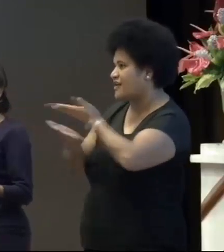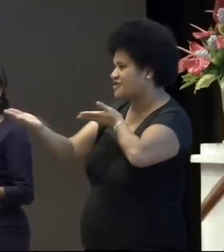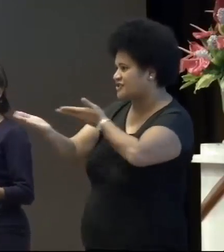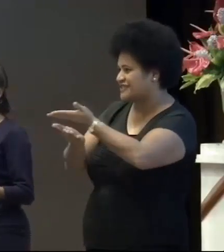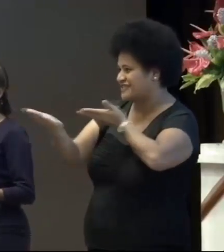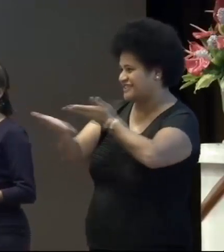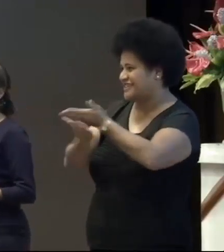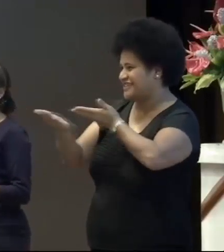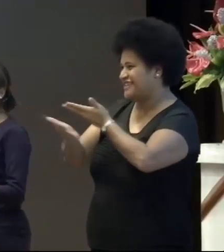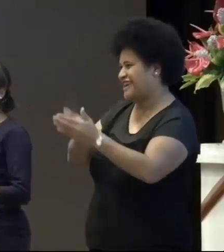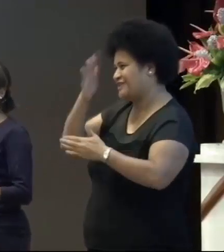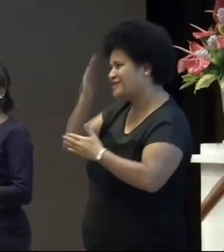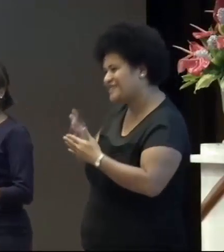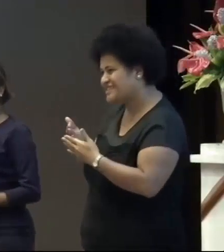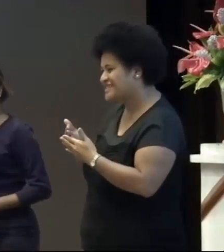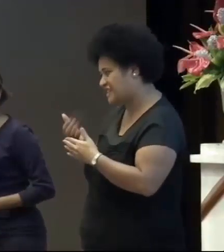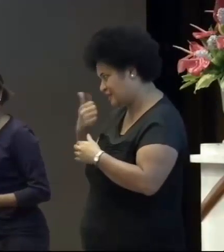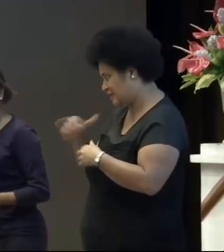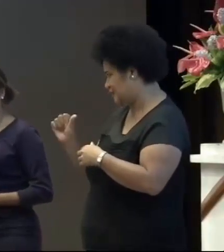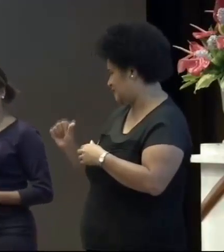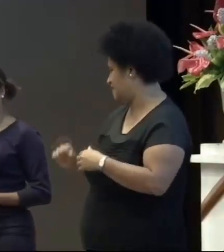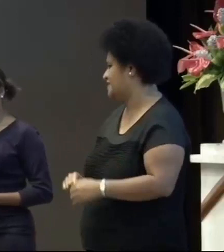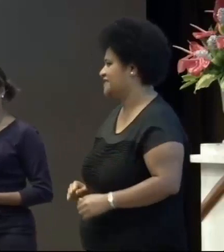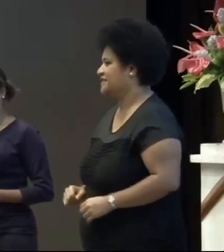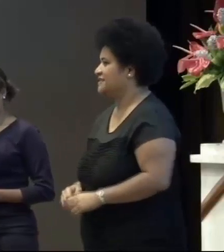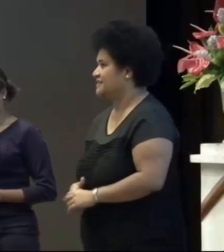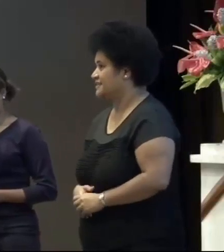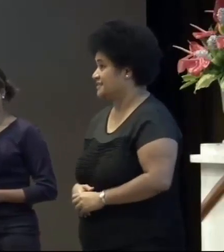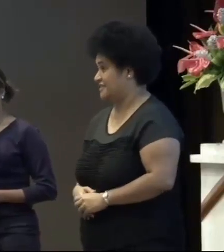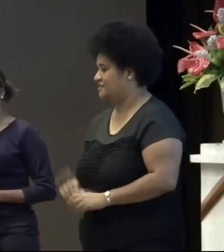engaging themselves in using these tools.